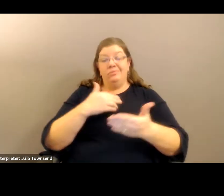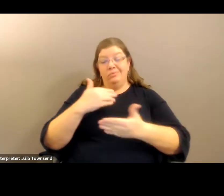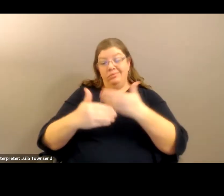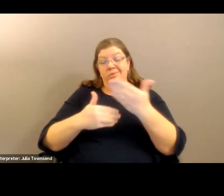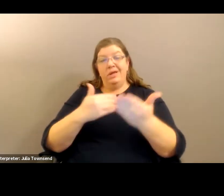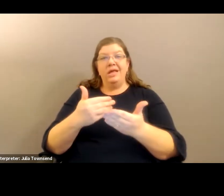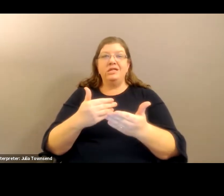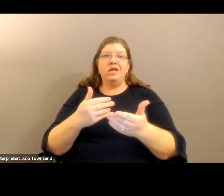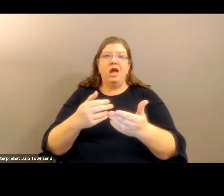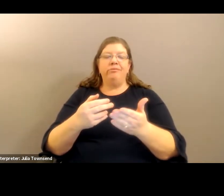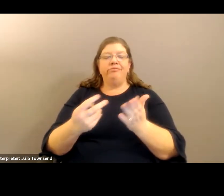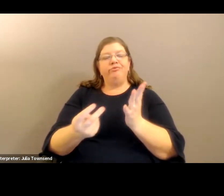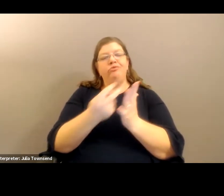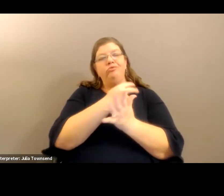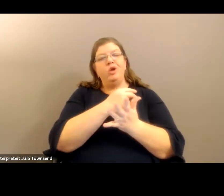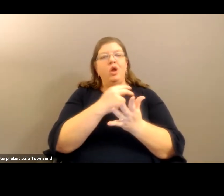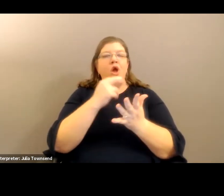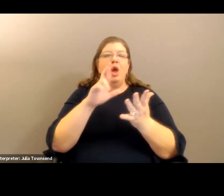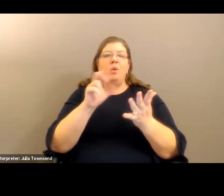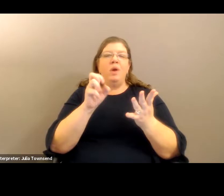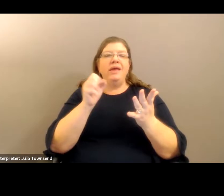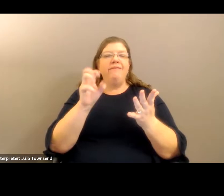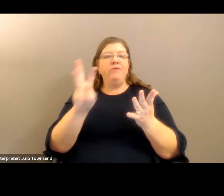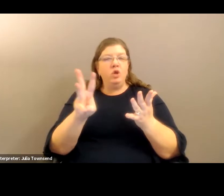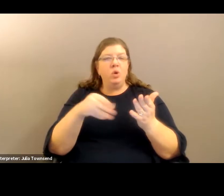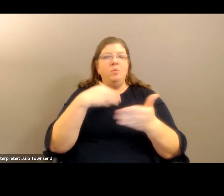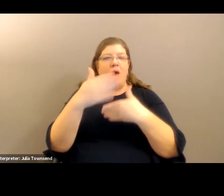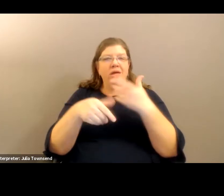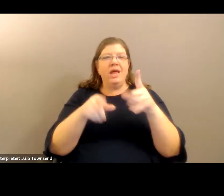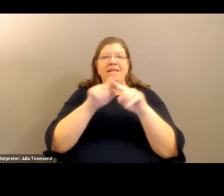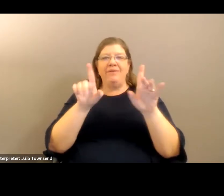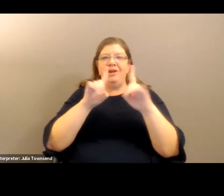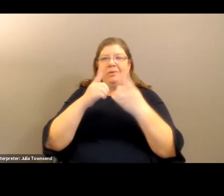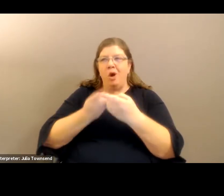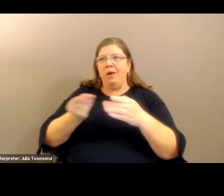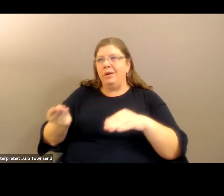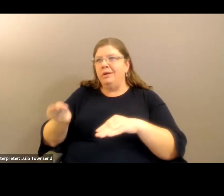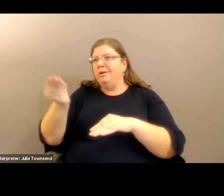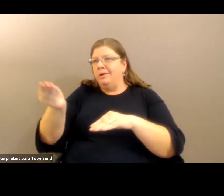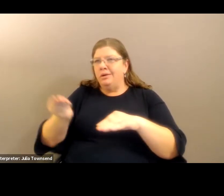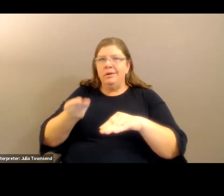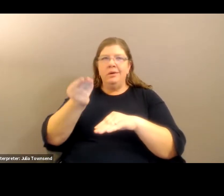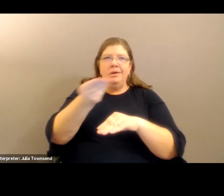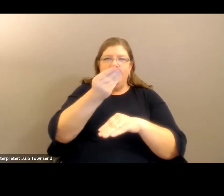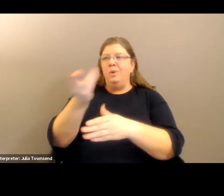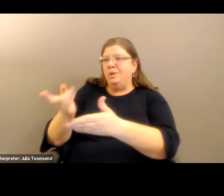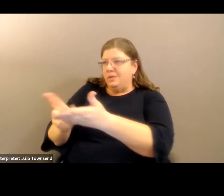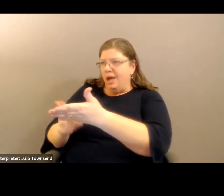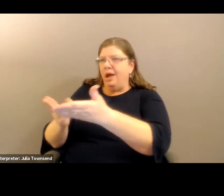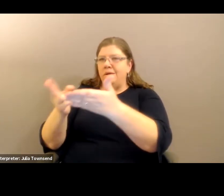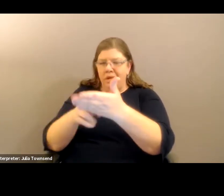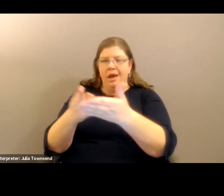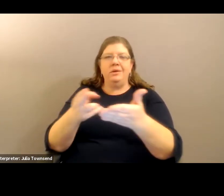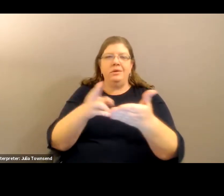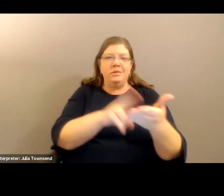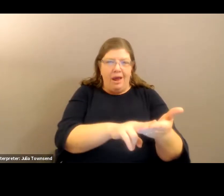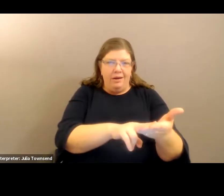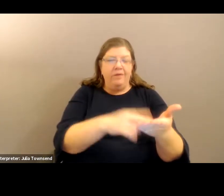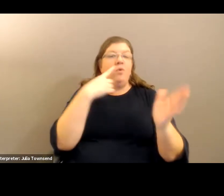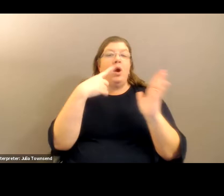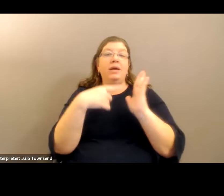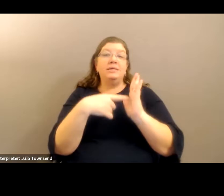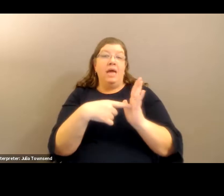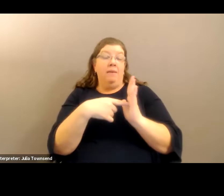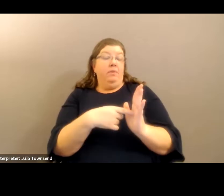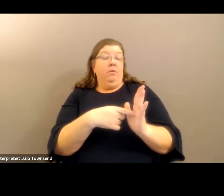review process that kind of goes through the different departments that need to sign off on the contracts. So for example, if